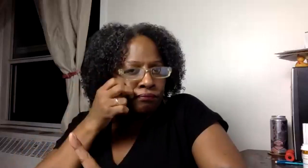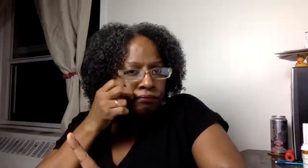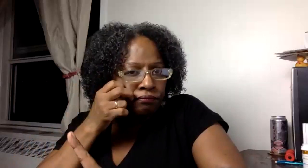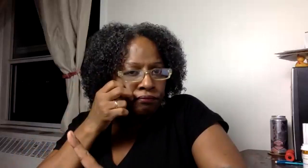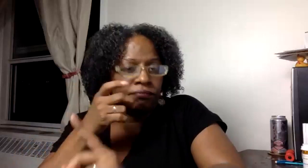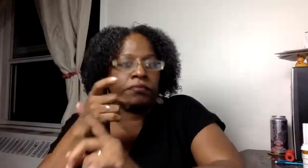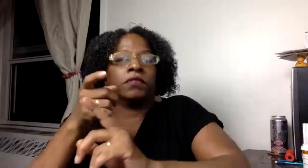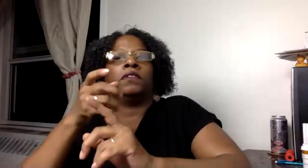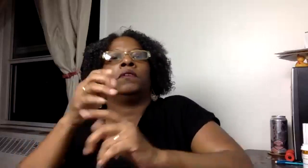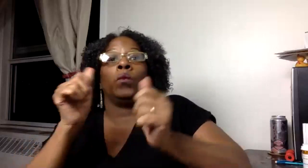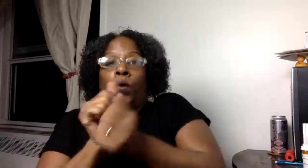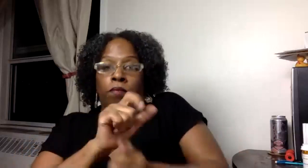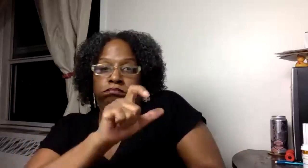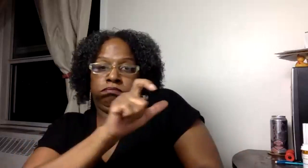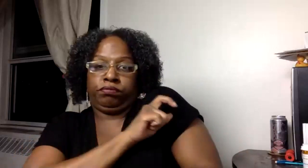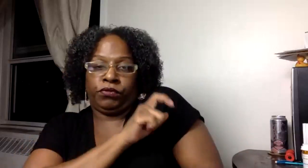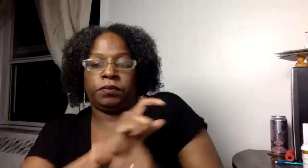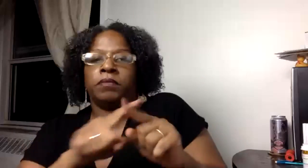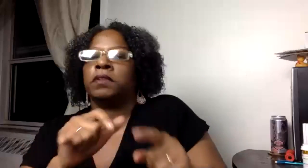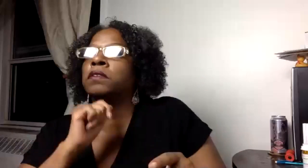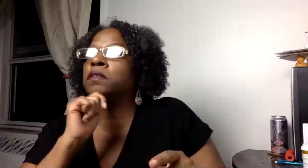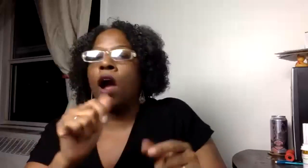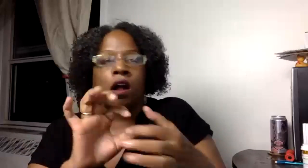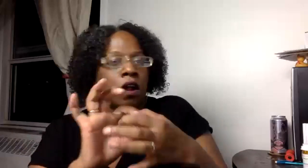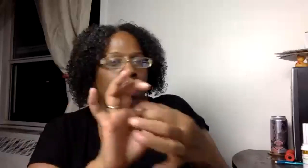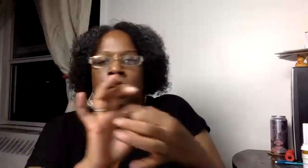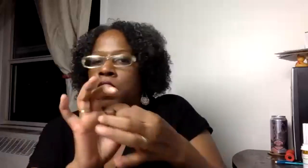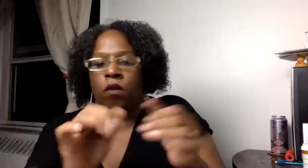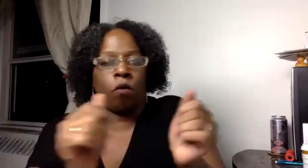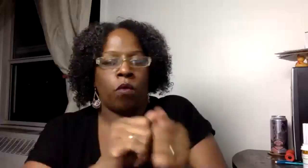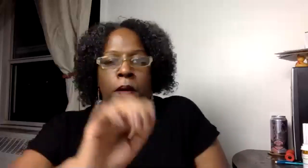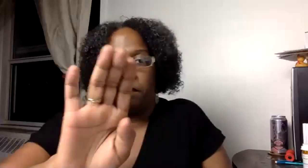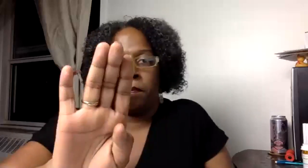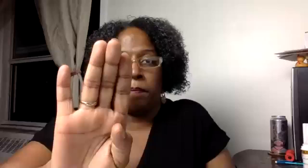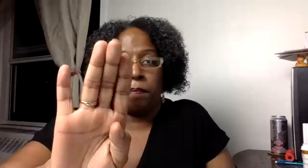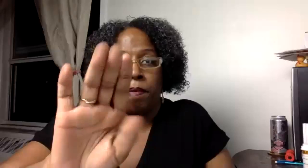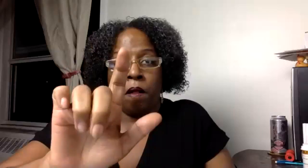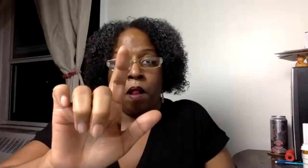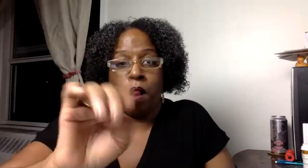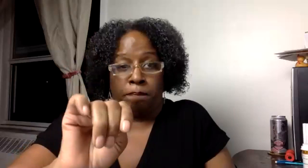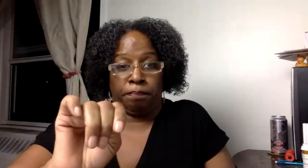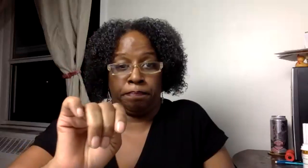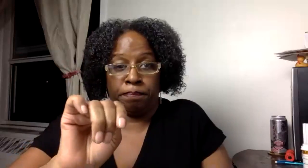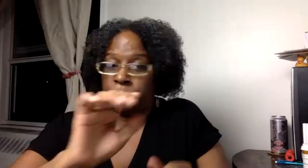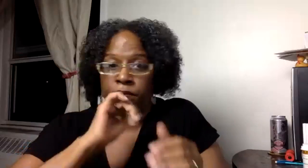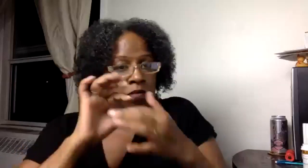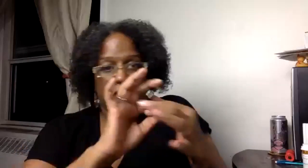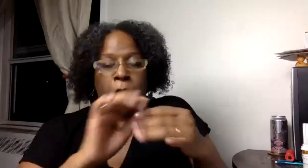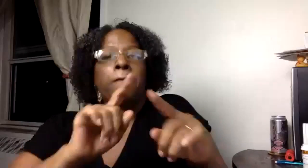So I do have a deafblind friend with who the police were not cooperating with them.